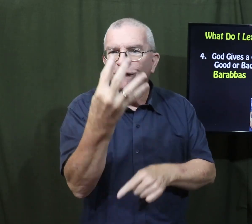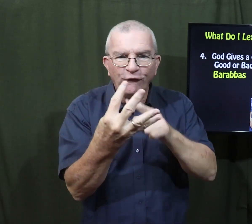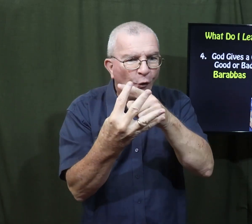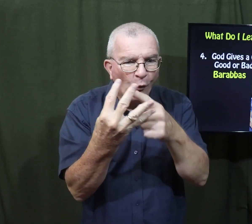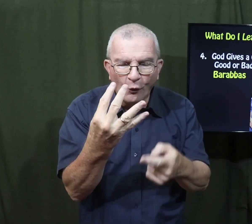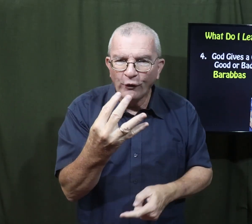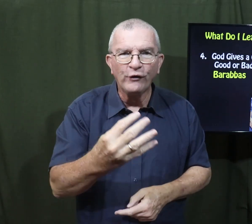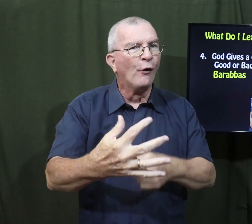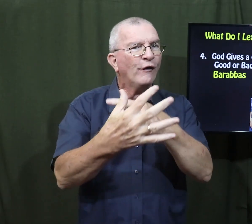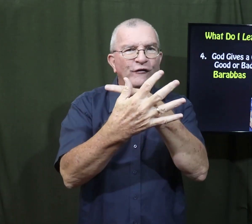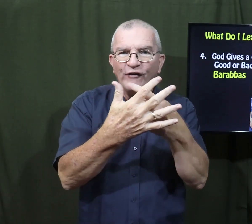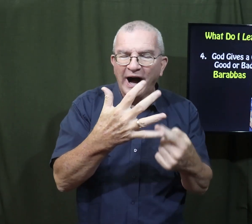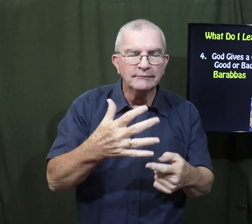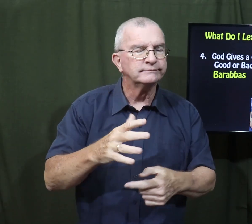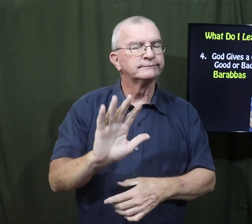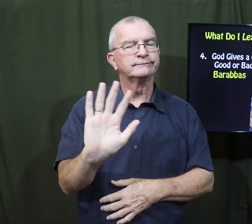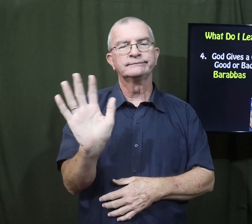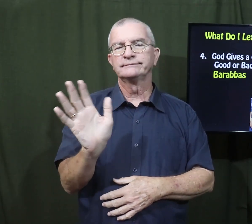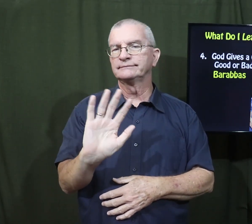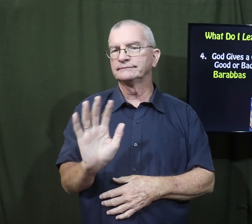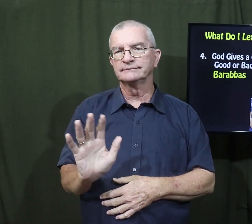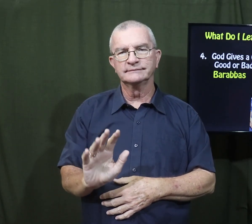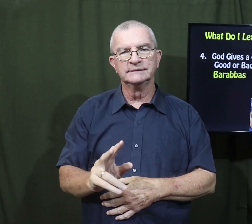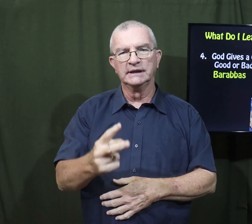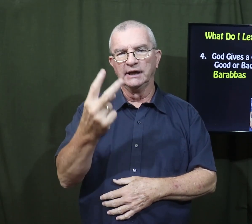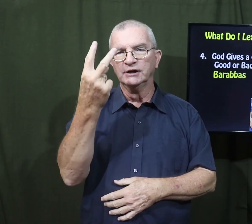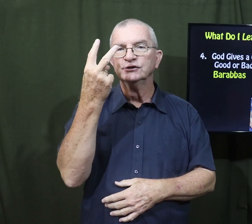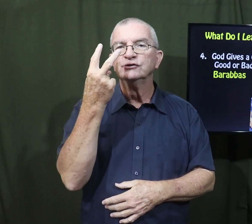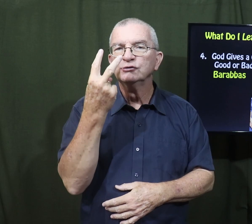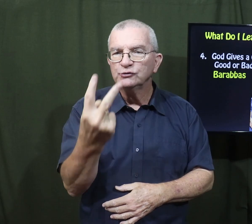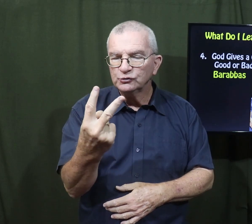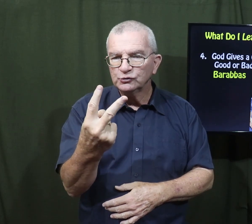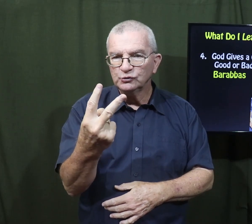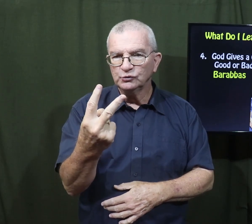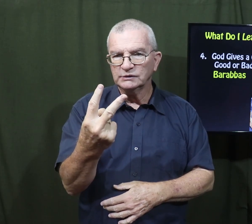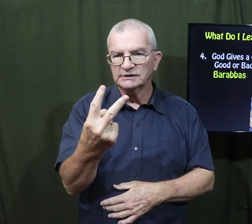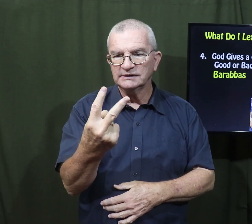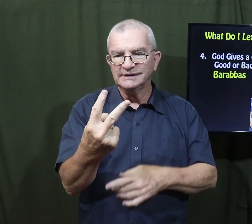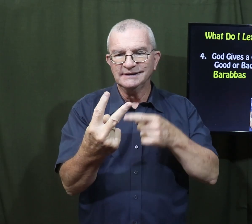There aren't three or four or five choices, just two.